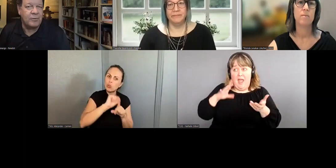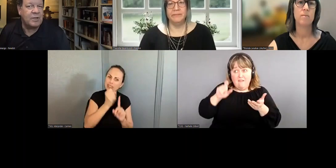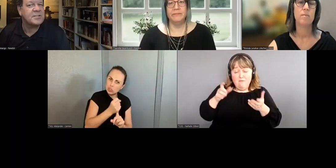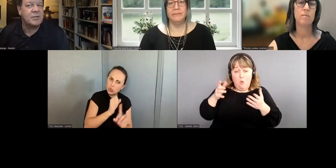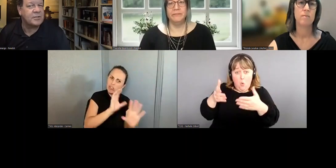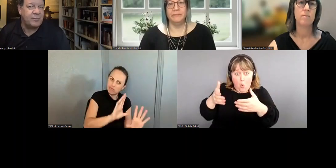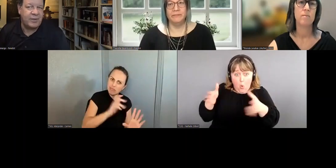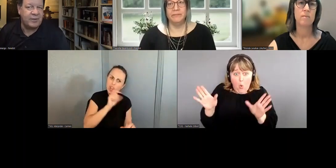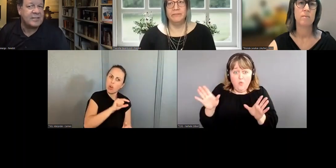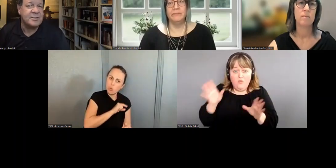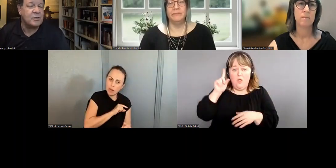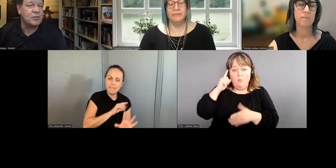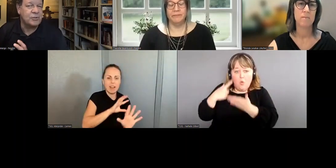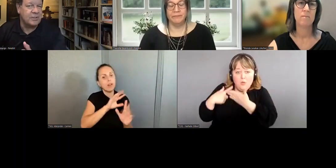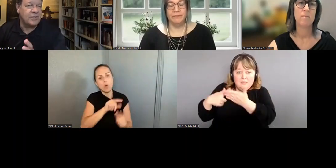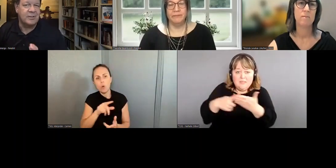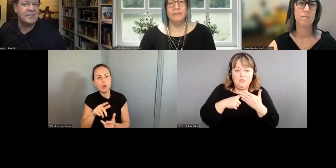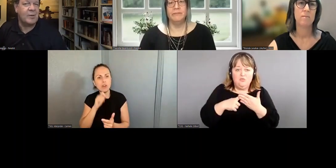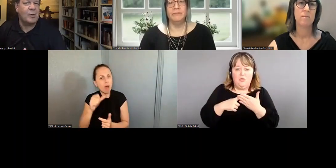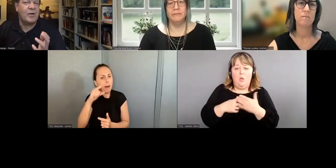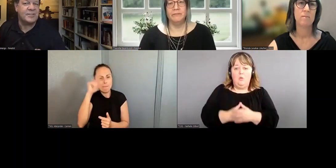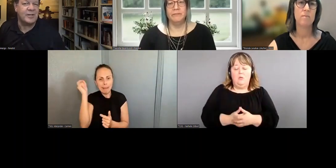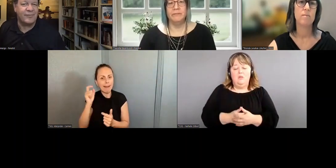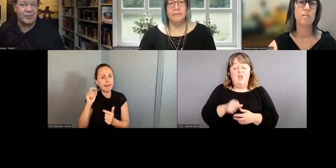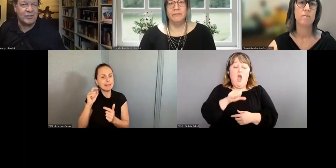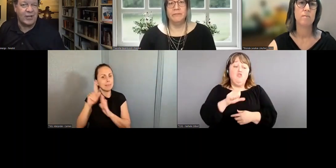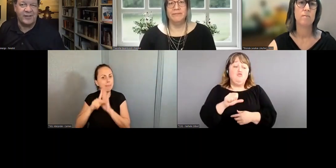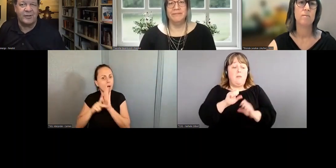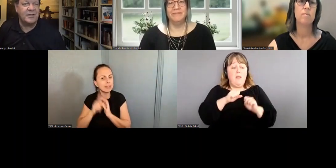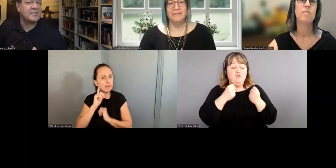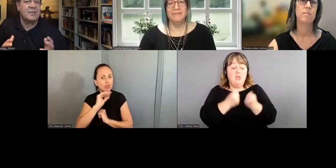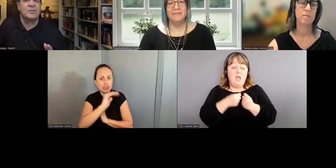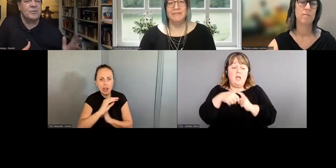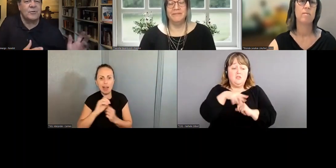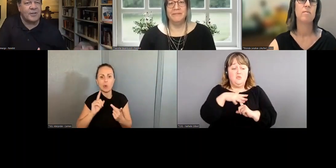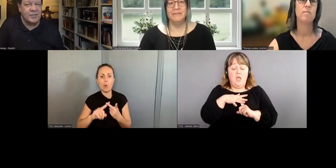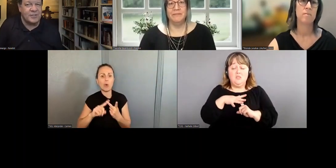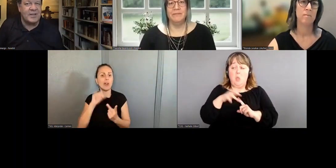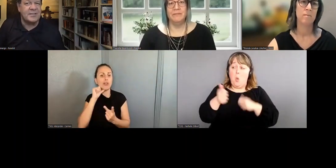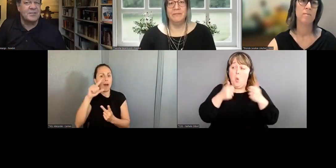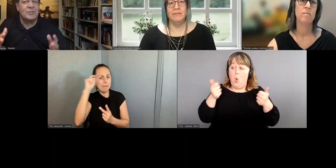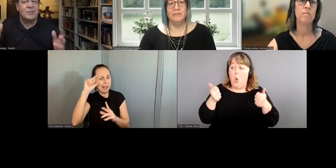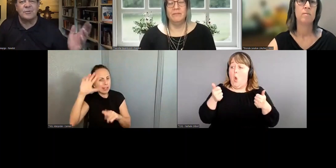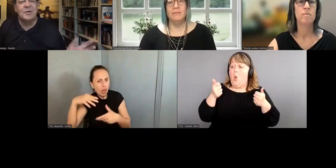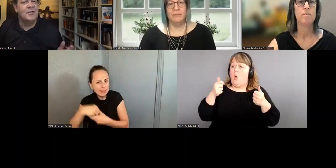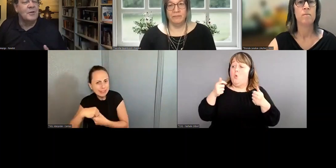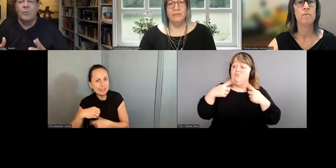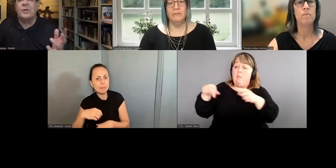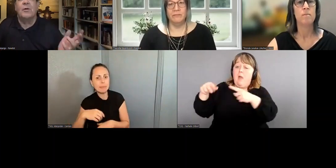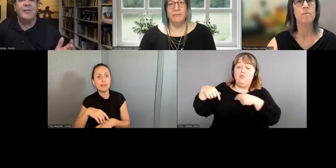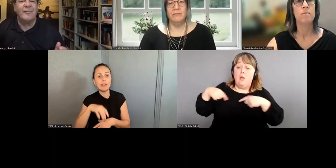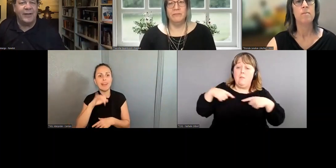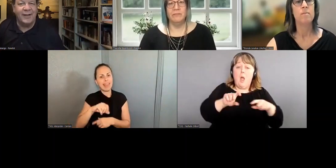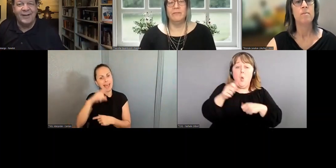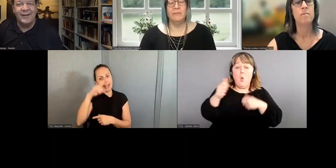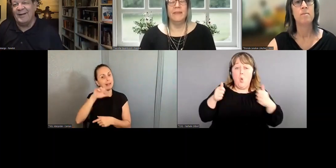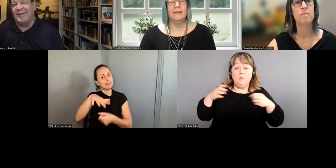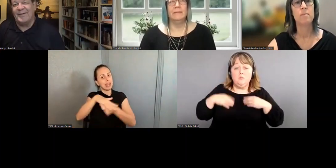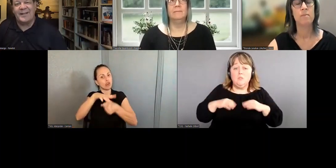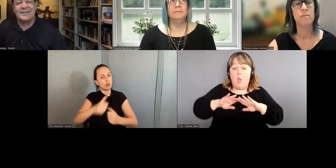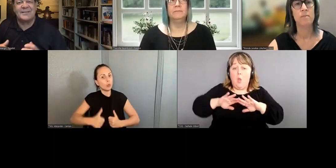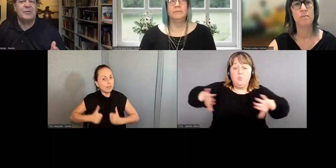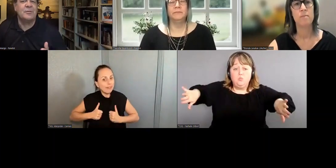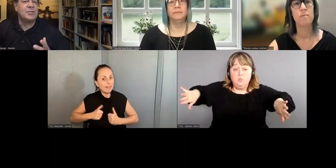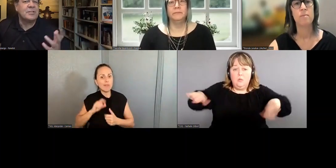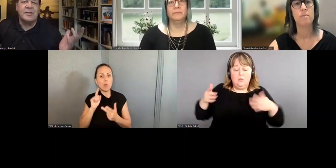through. That's not due to the cerebral palsy of your child, or that's not due to autism. That's due to where you're living, or